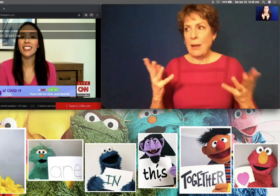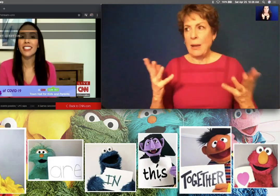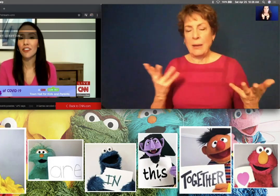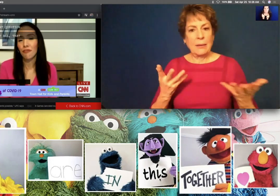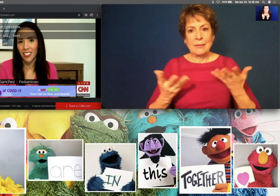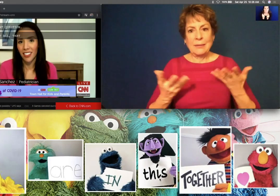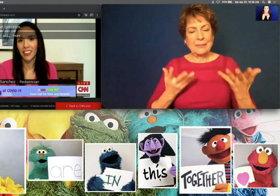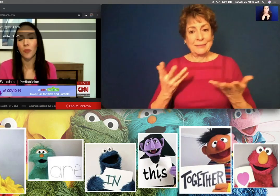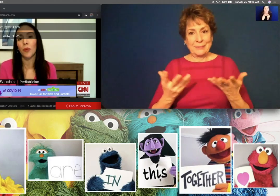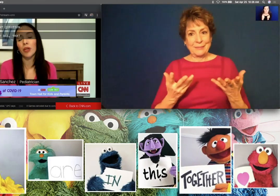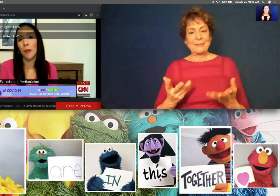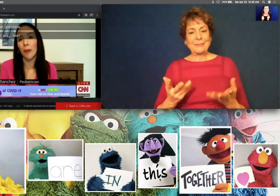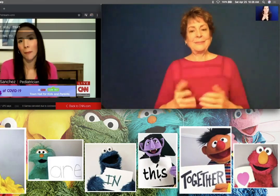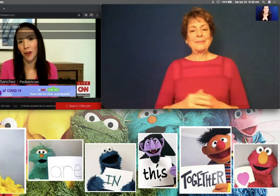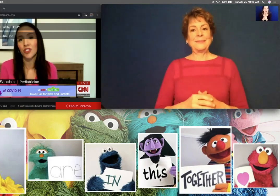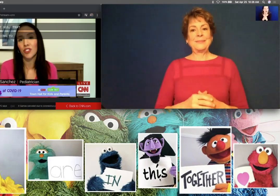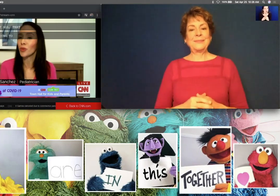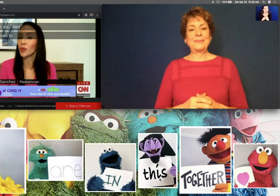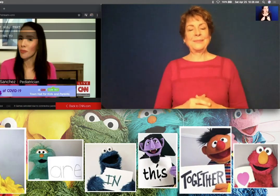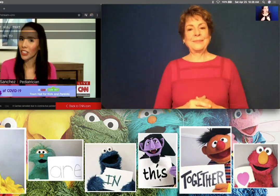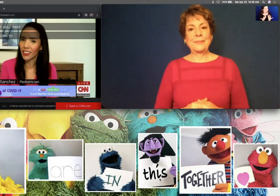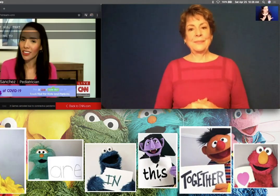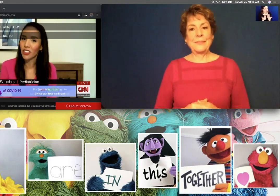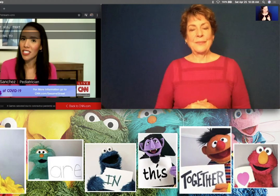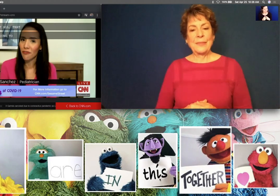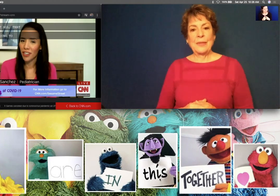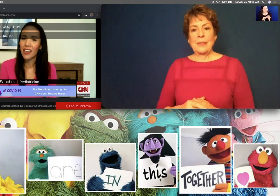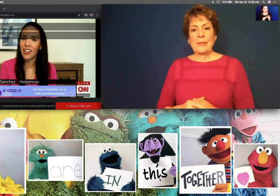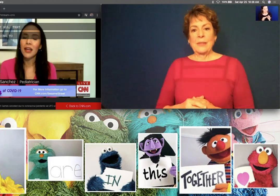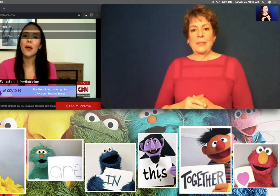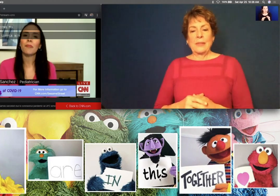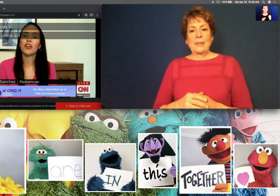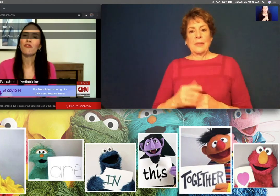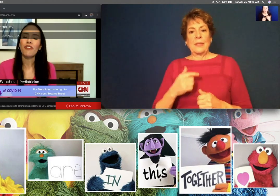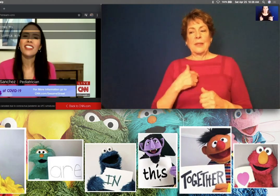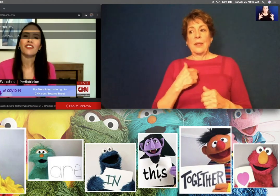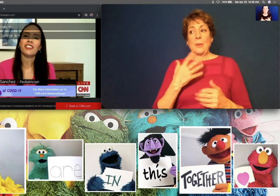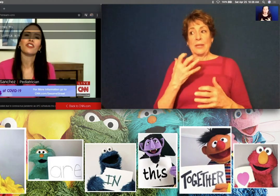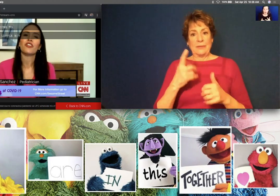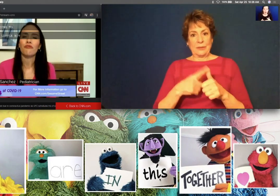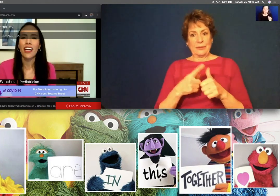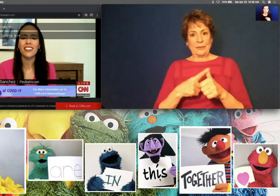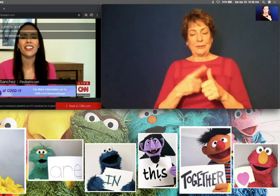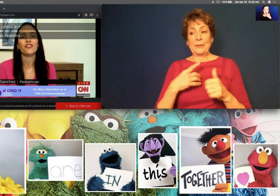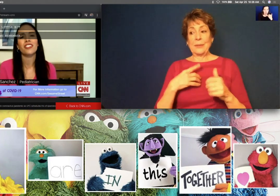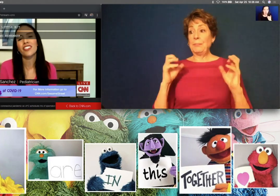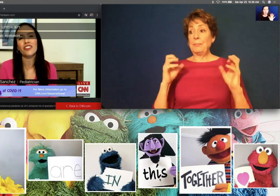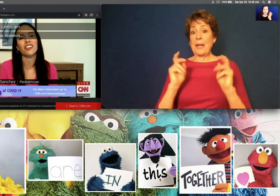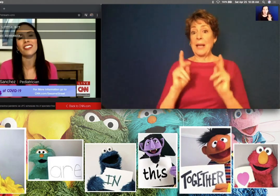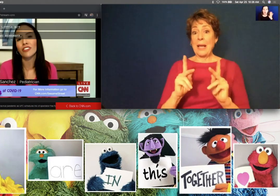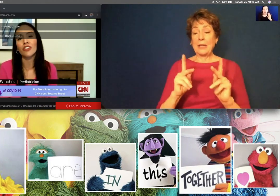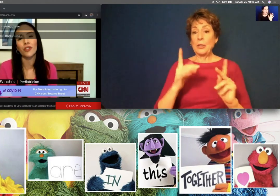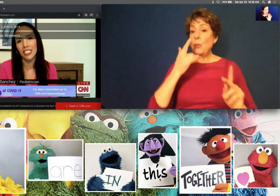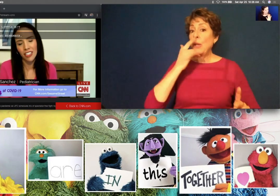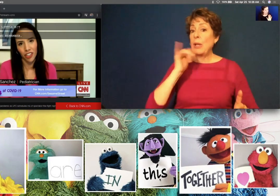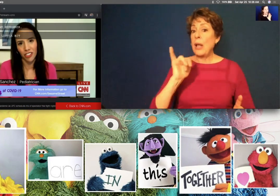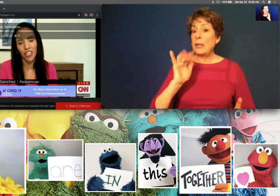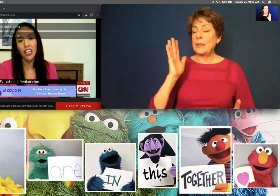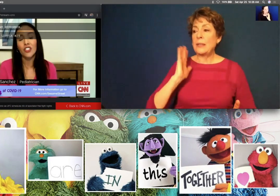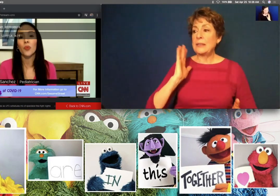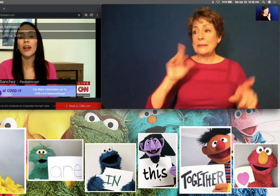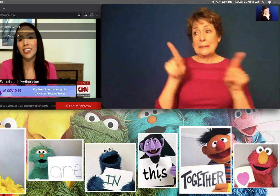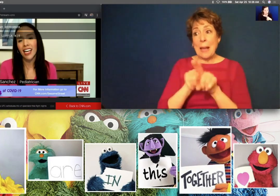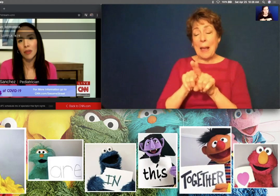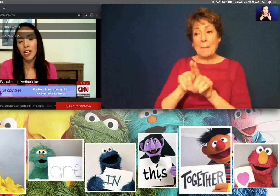That's an excellent question. And I would say, first of all, that this new normal is going to look, most likely, a little bit different than